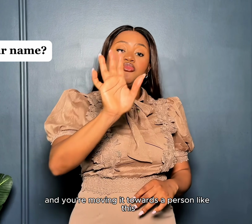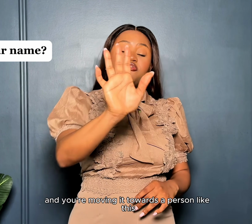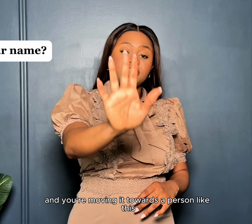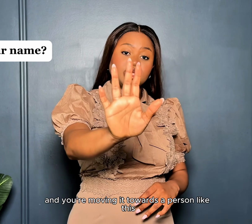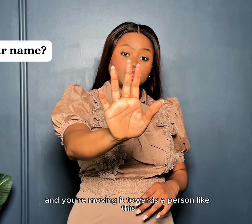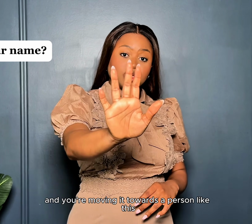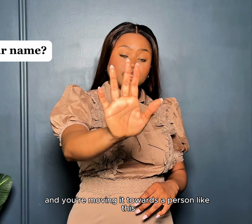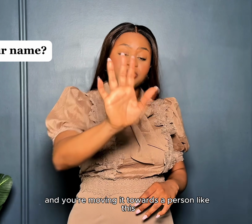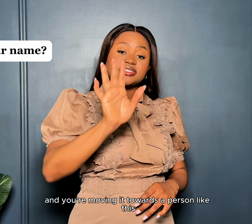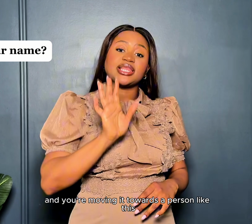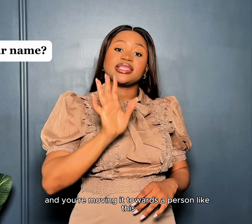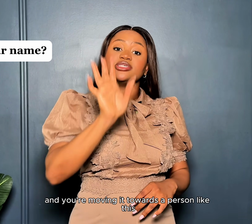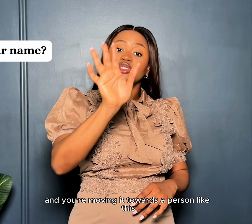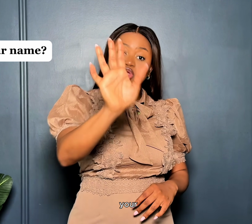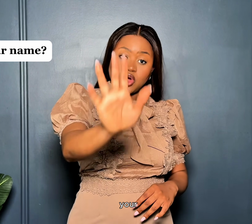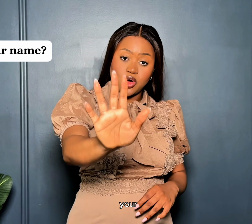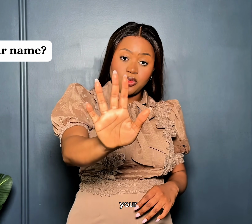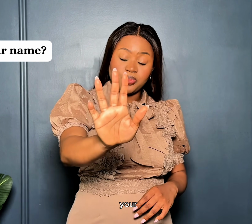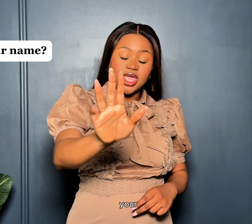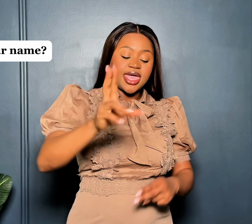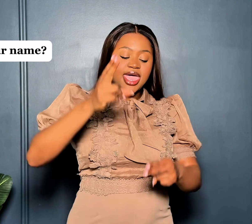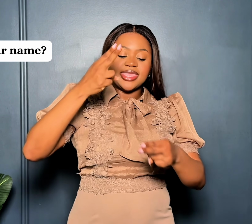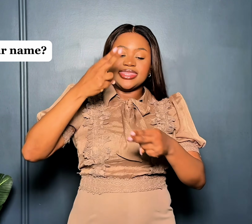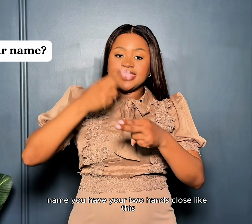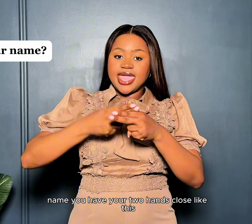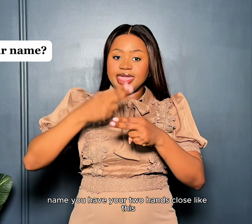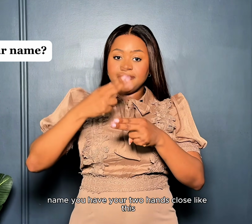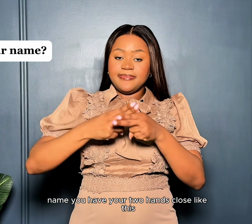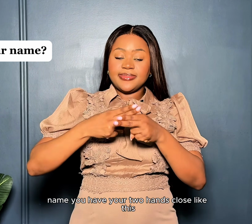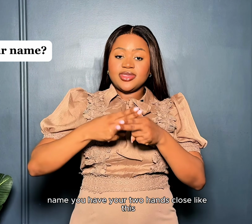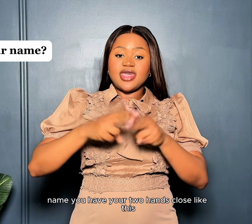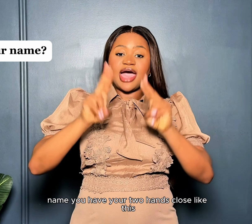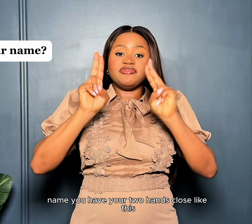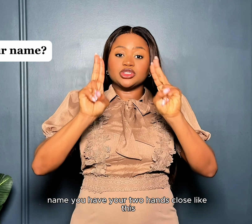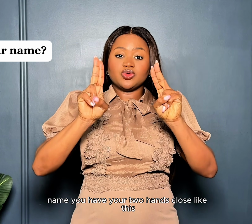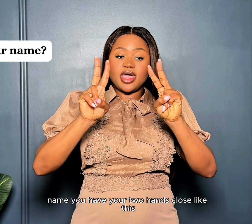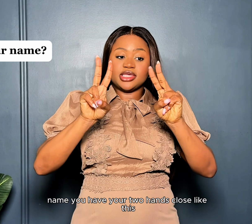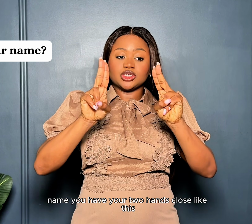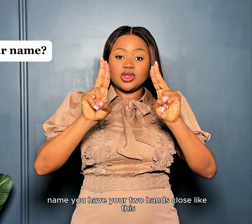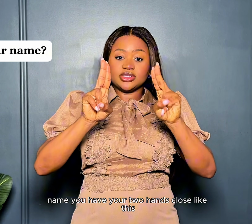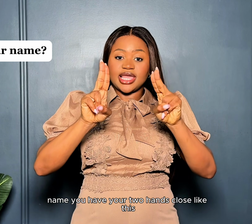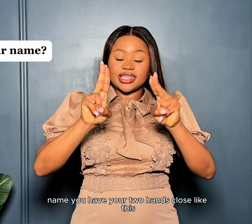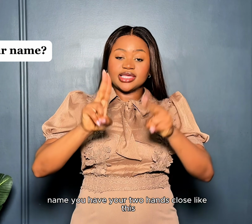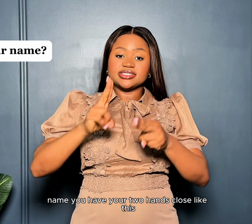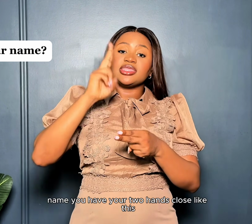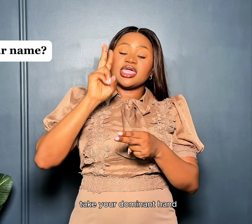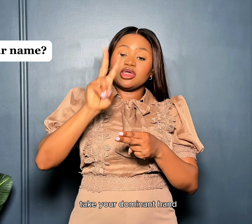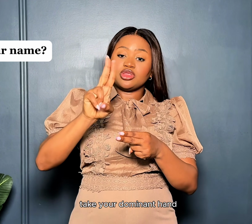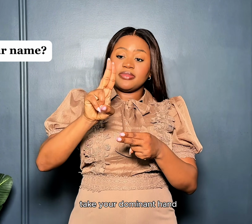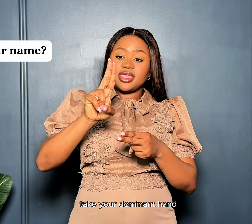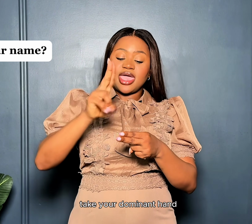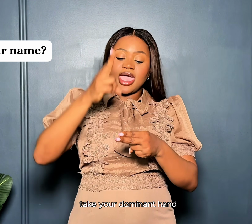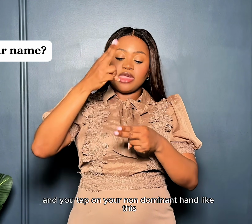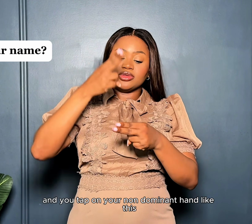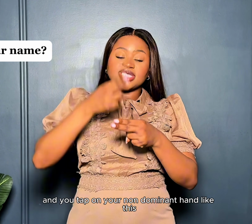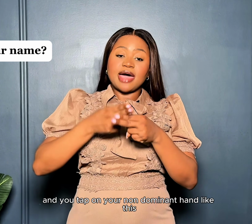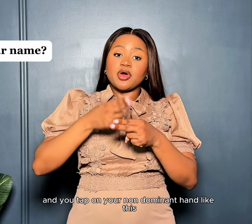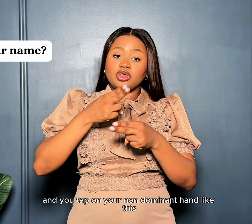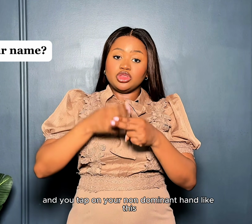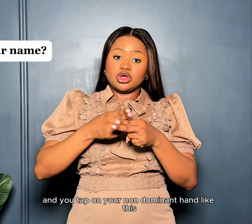moving it towards the person like this. Your name. You have your two hands closed like this. Take your dominant hand and you tap on your